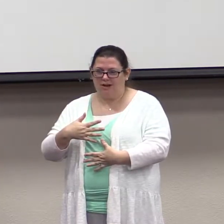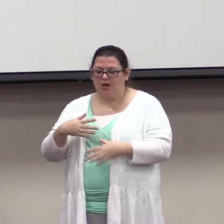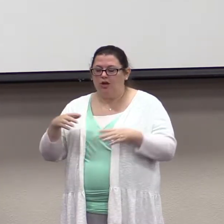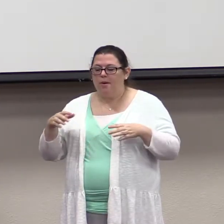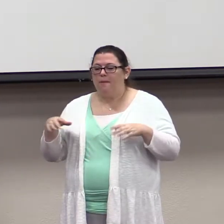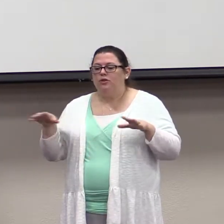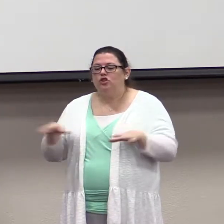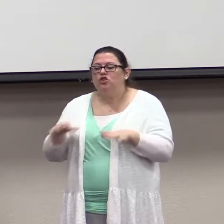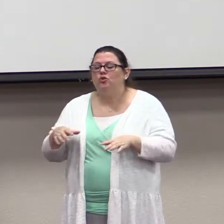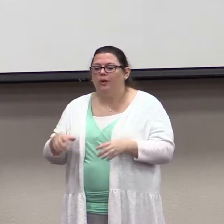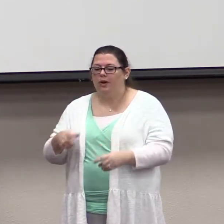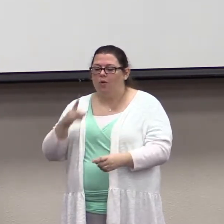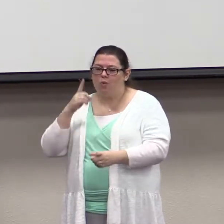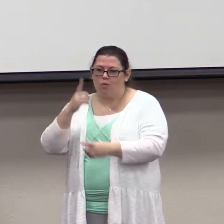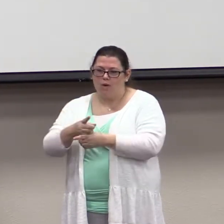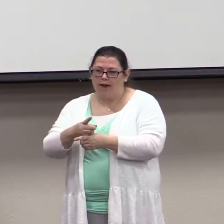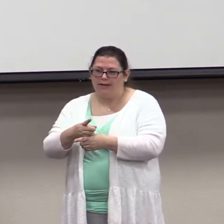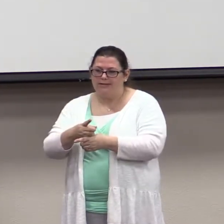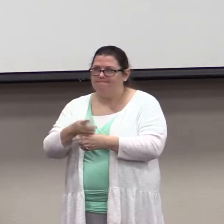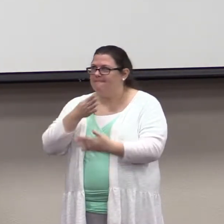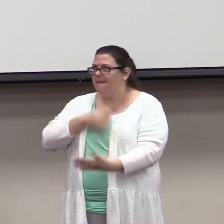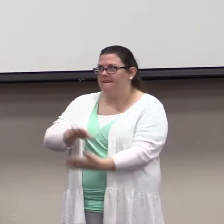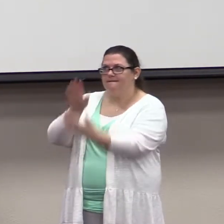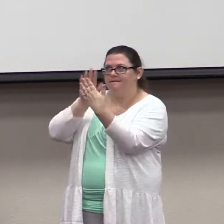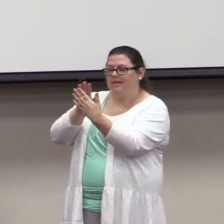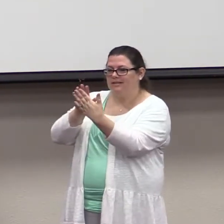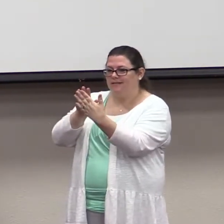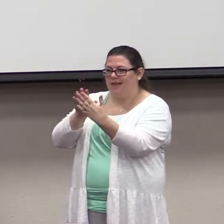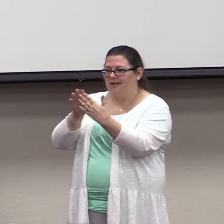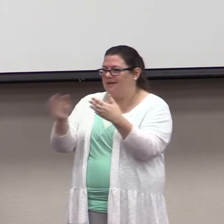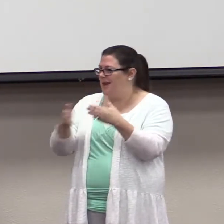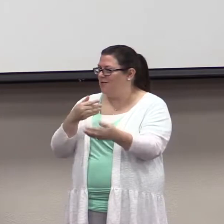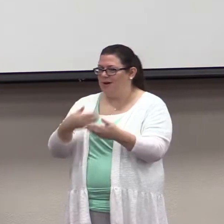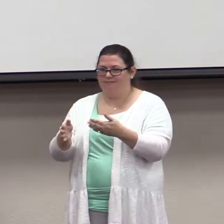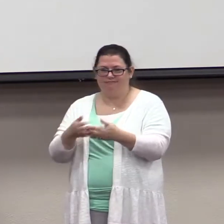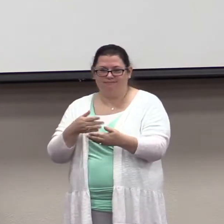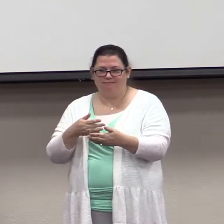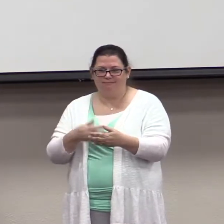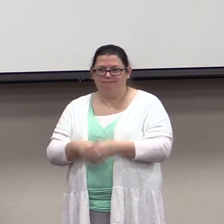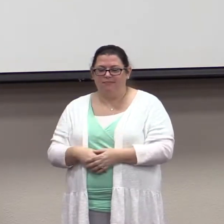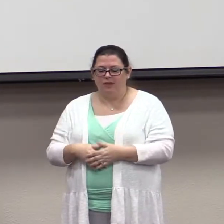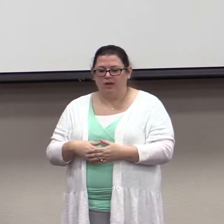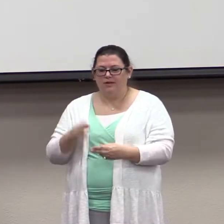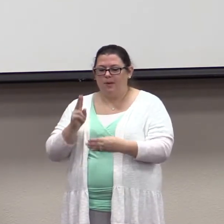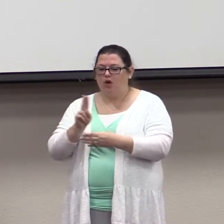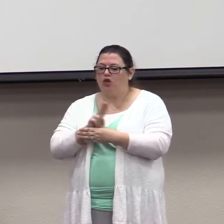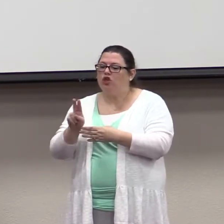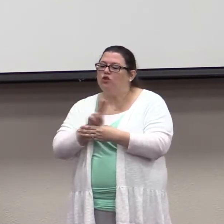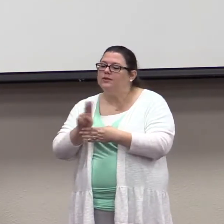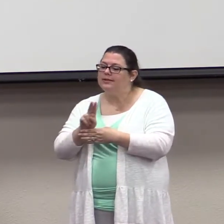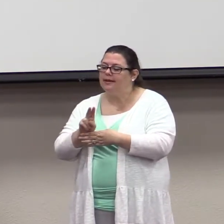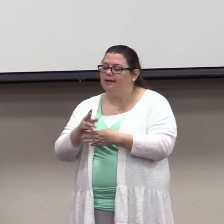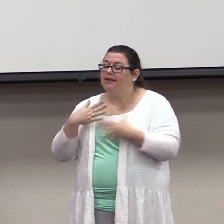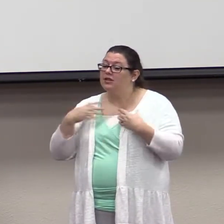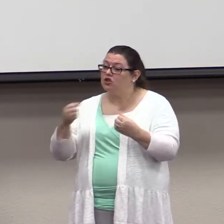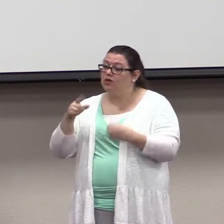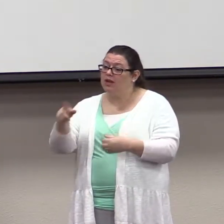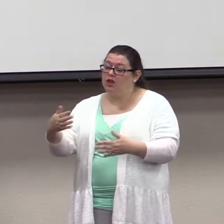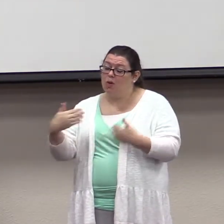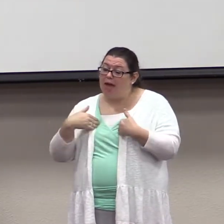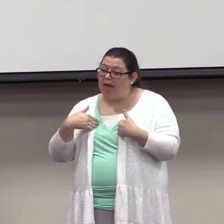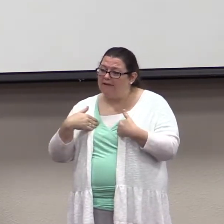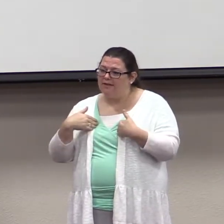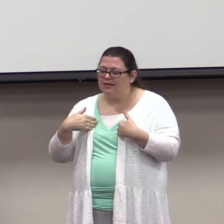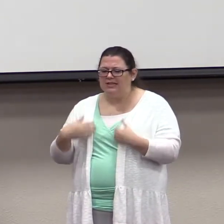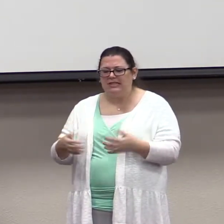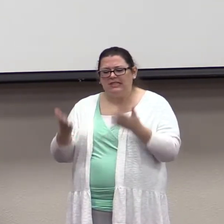what is right in the face of that fear anyway. It's about using the strength that you have to accomplish things even when they're